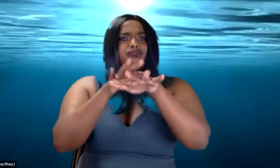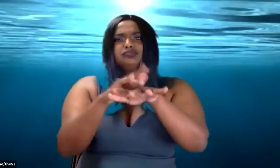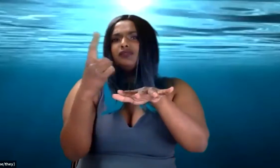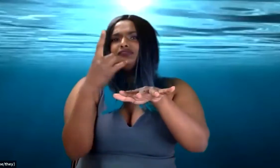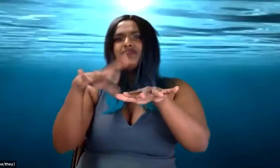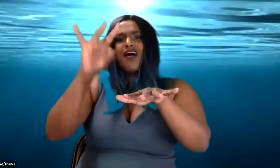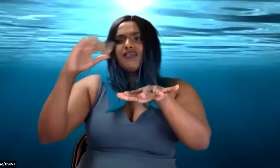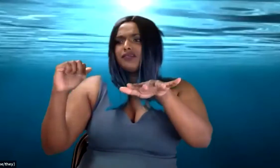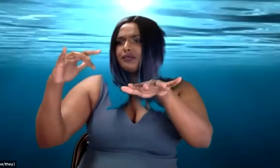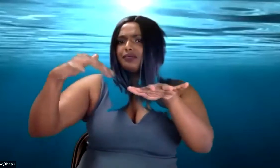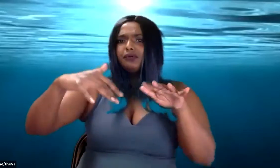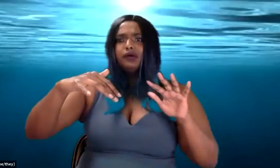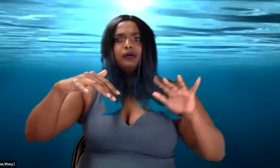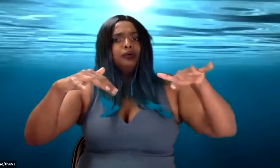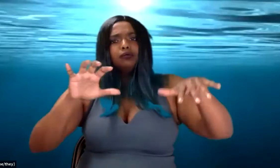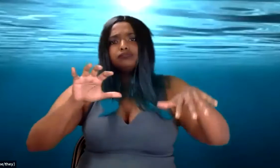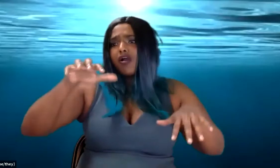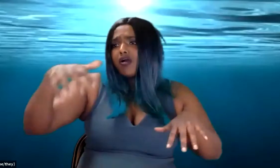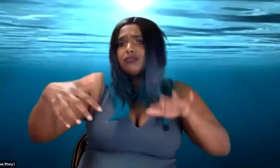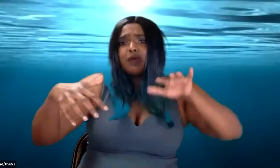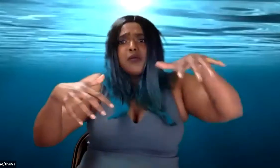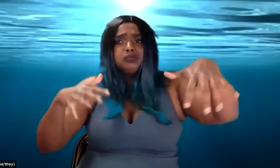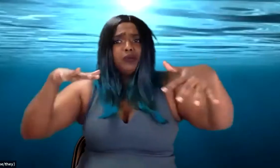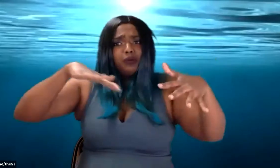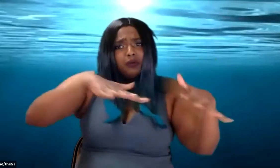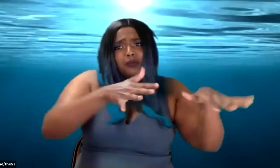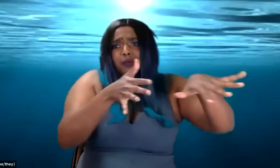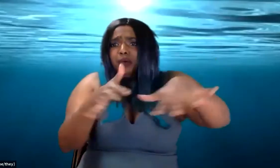A card through stone, through rock.